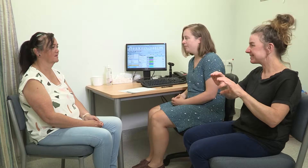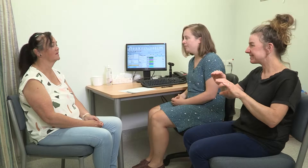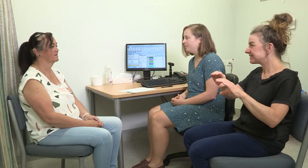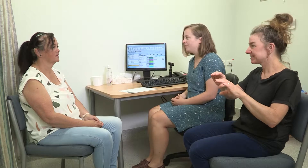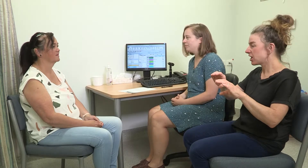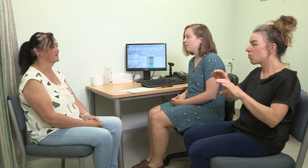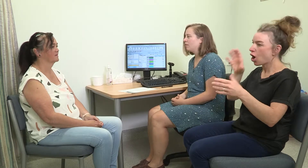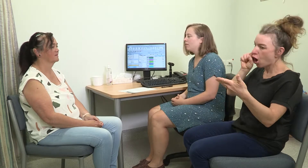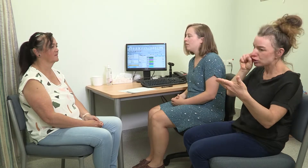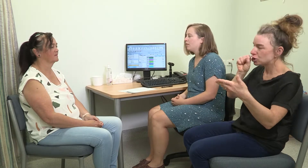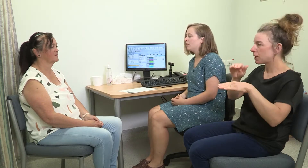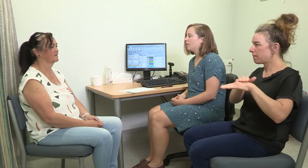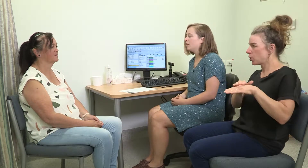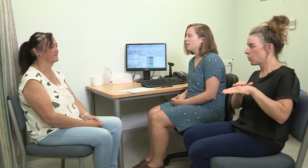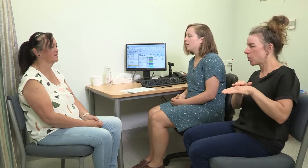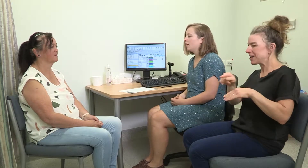way.